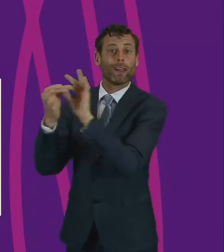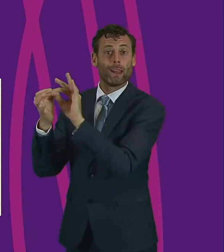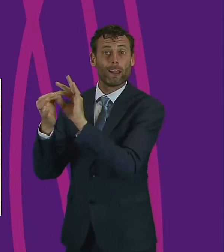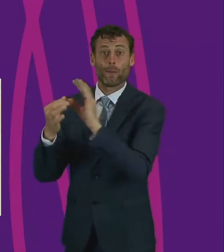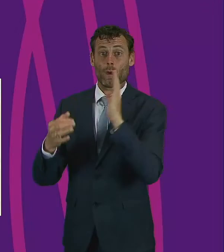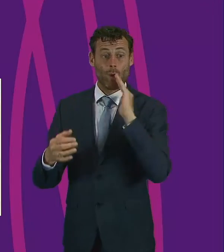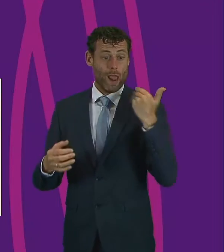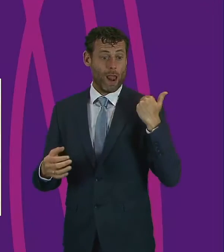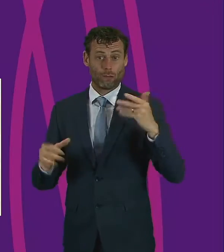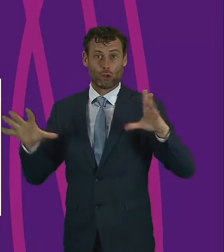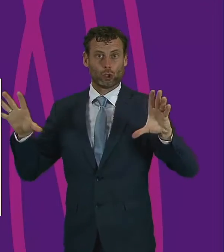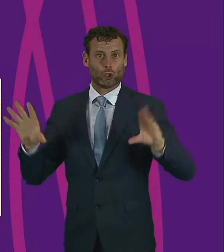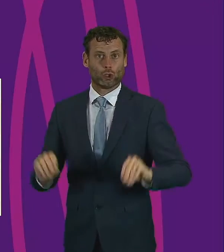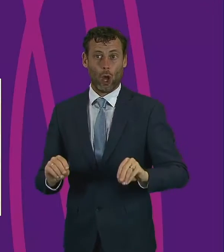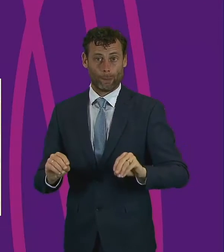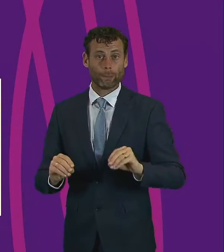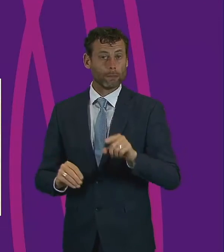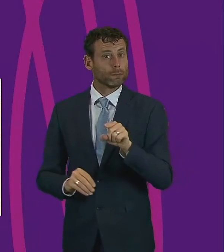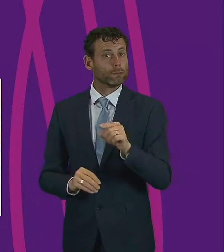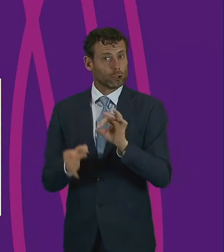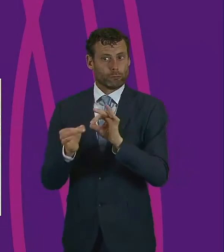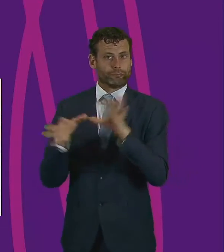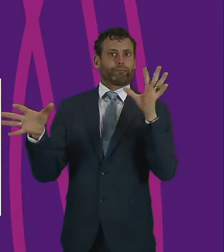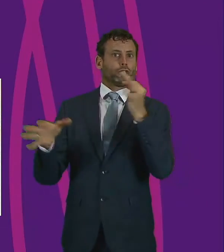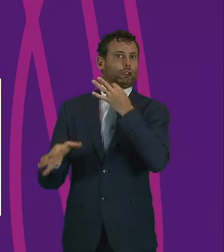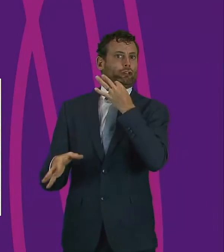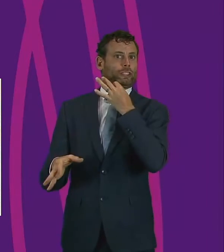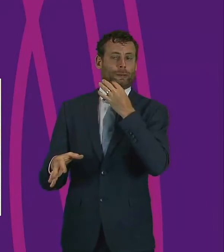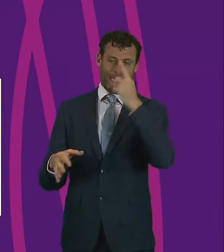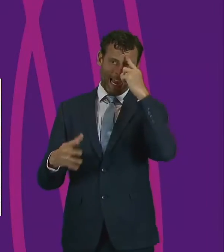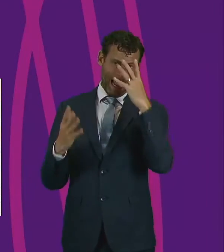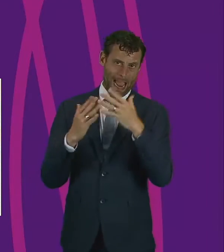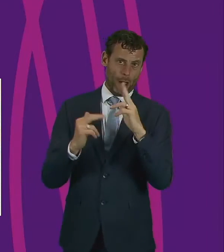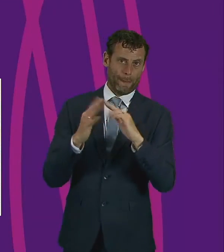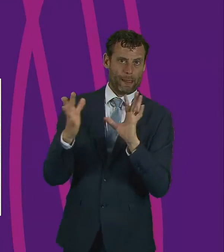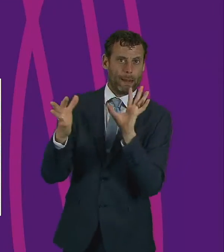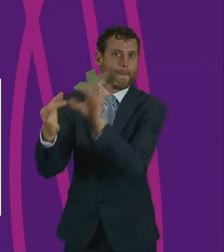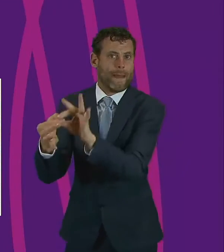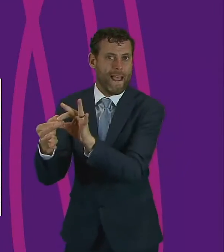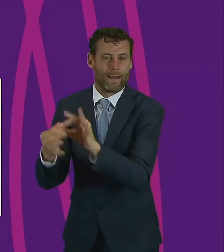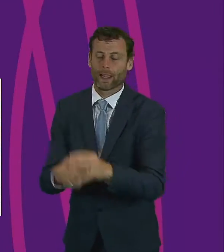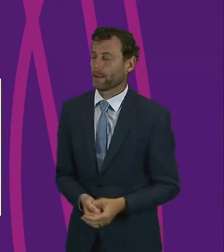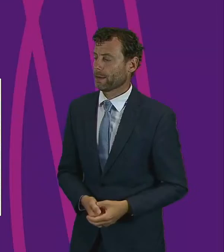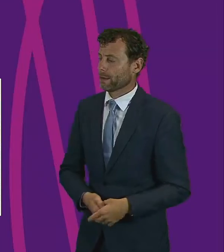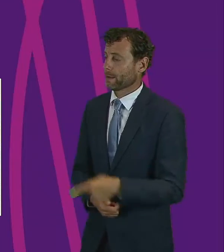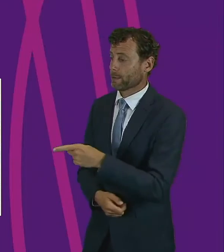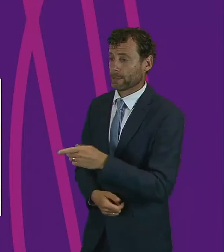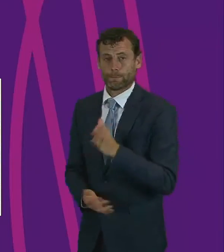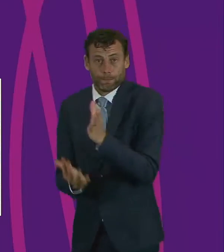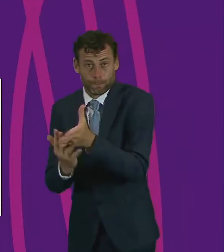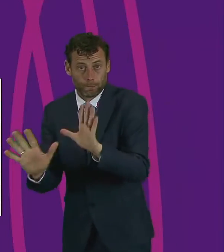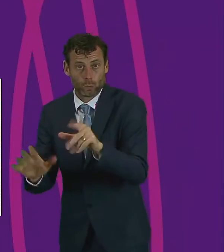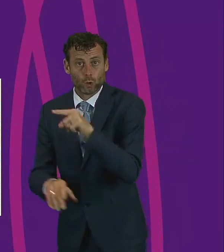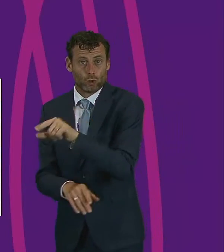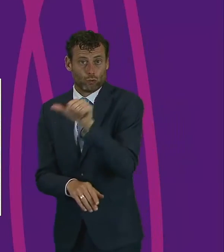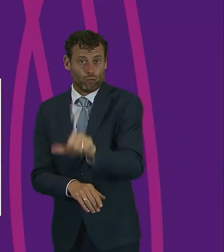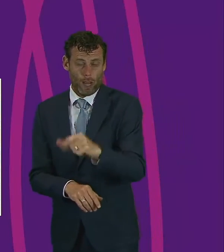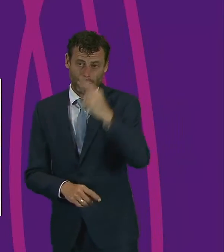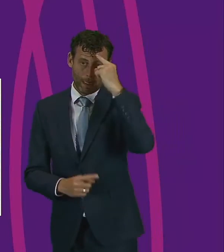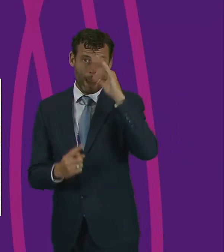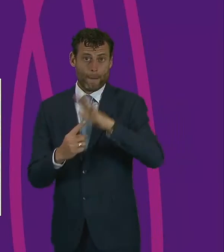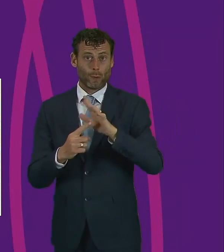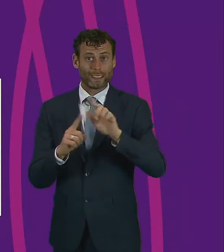Indeed. Daniel Johnson. I'm very grateful to the Cabinet Secretary for giving way. She rightly is addressing the various issues affecting different sectors, but